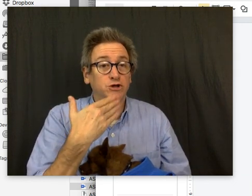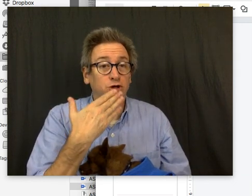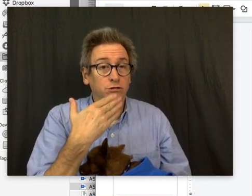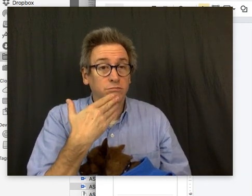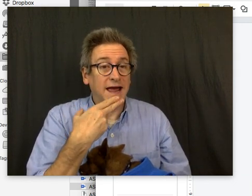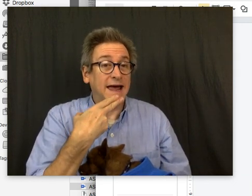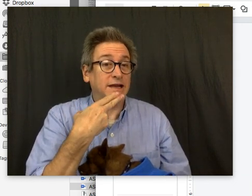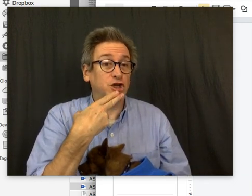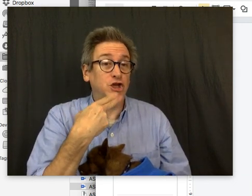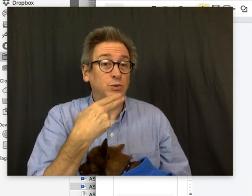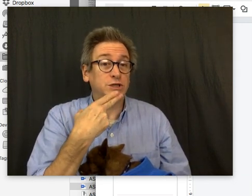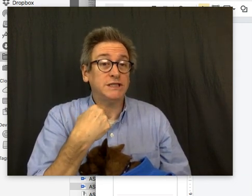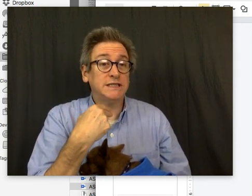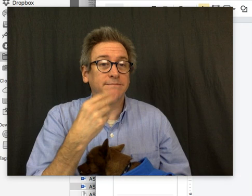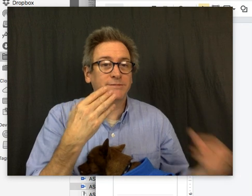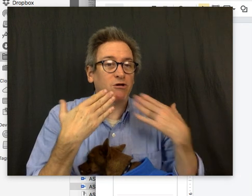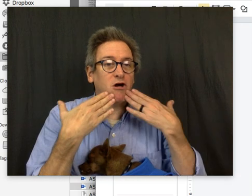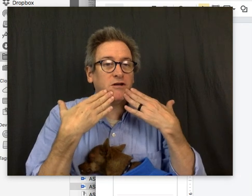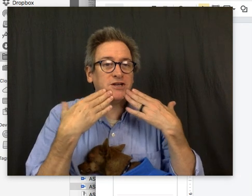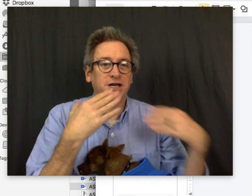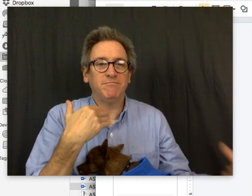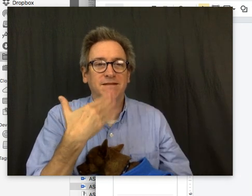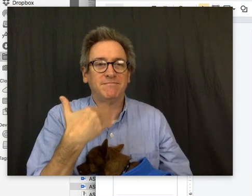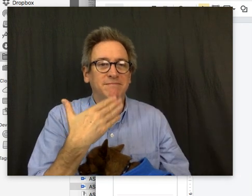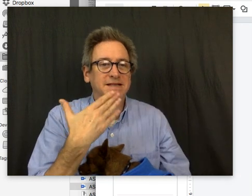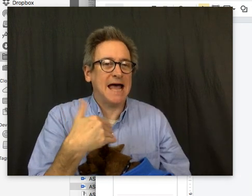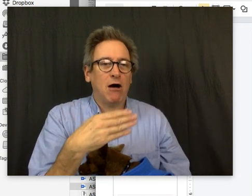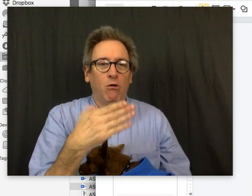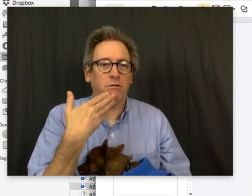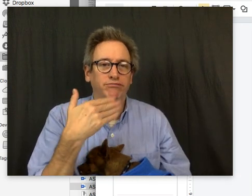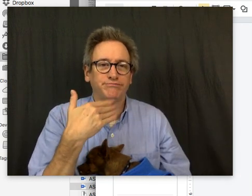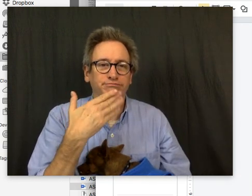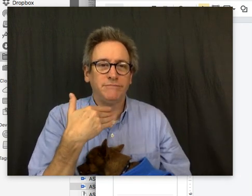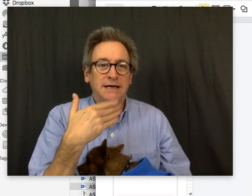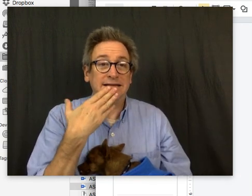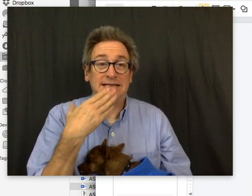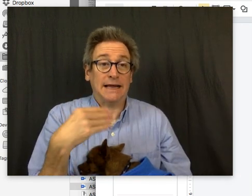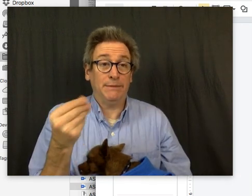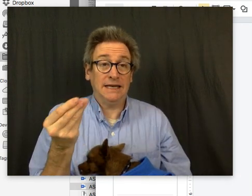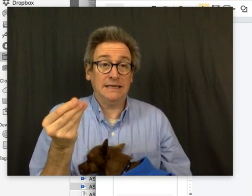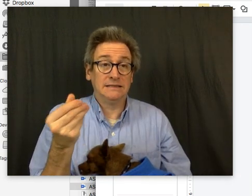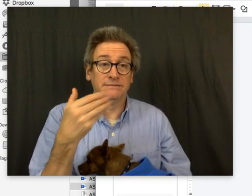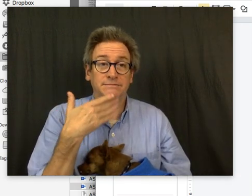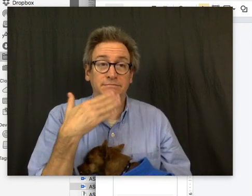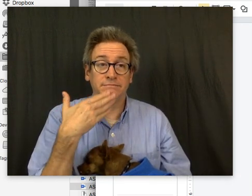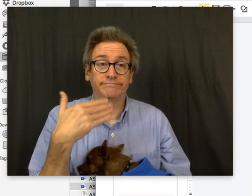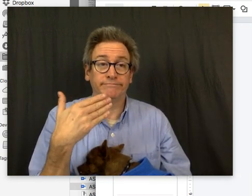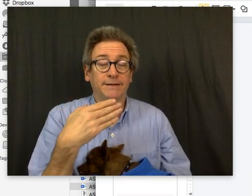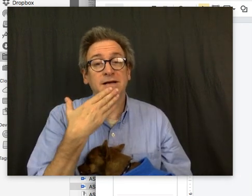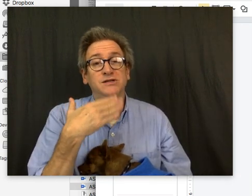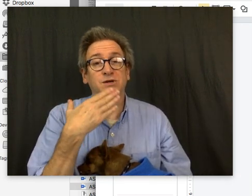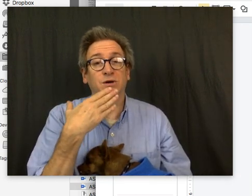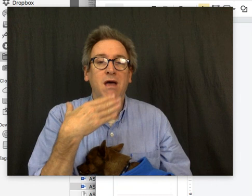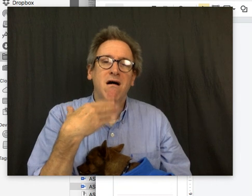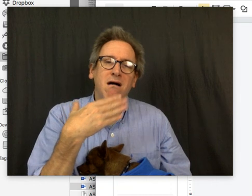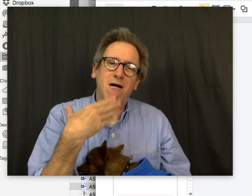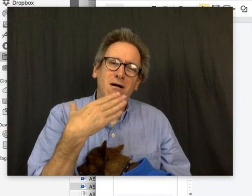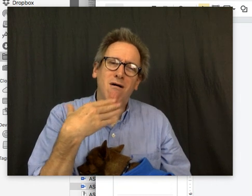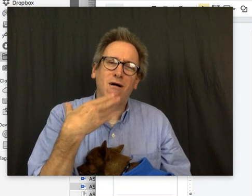Remember sugar and cute? They're all on the chin. It's that whole diabetes, right?